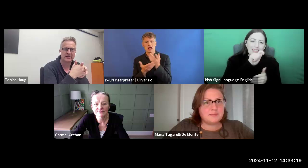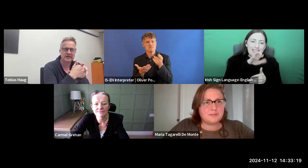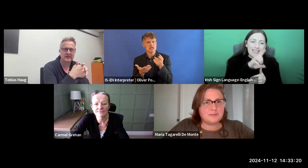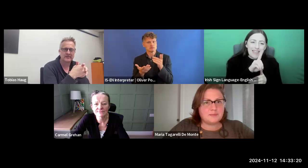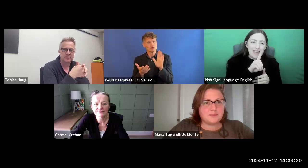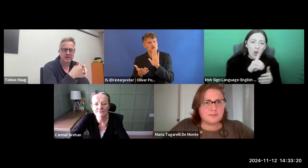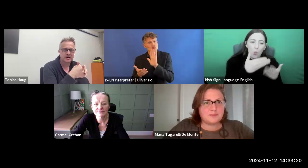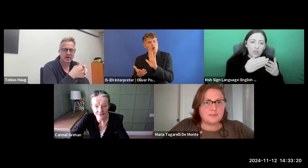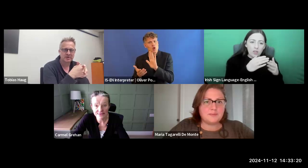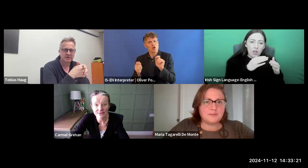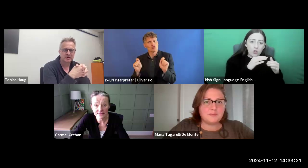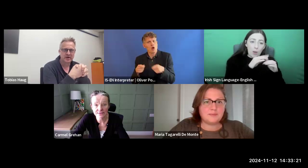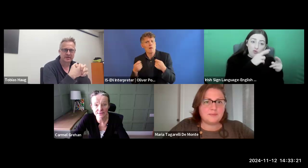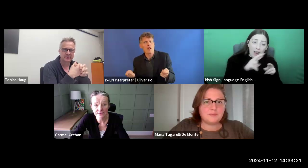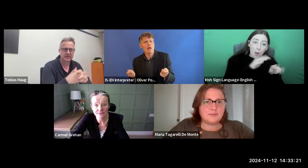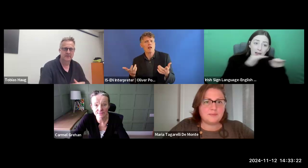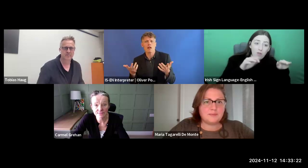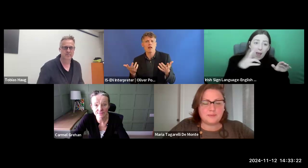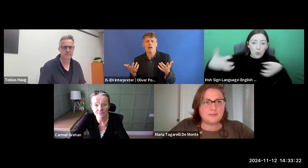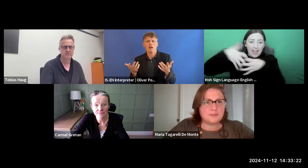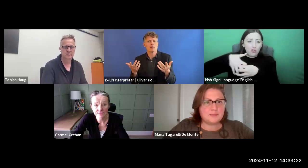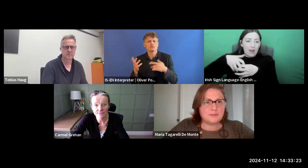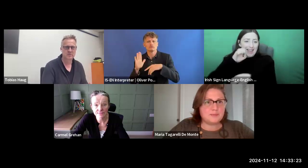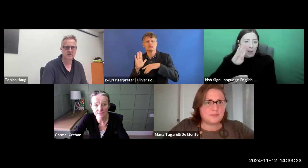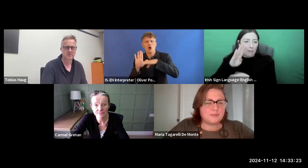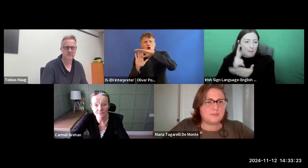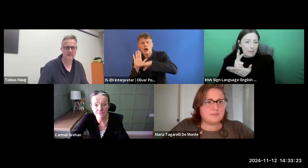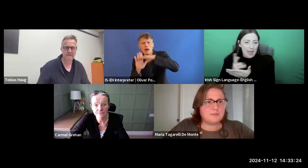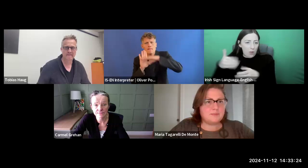College, or how did you do that?